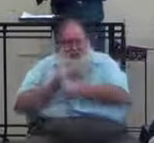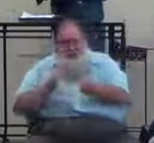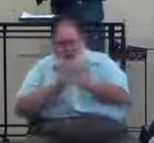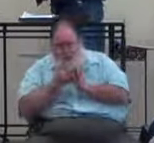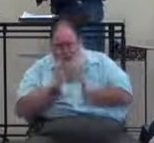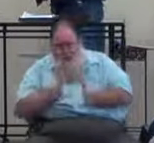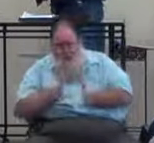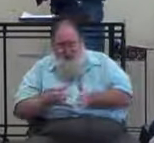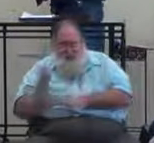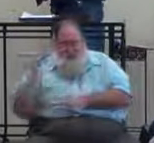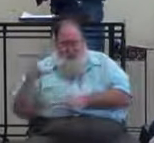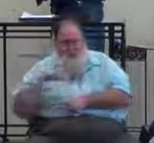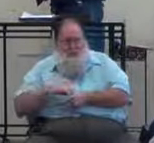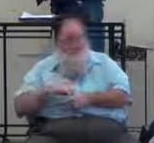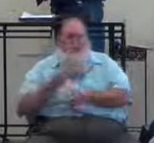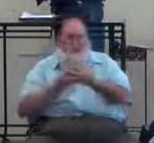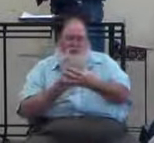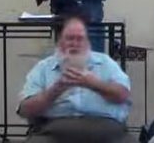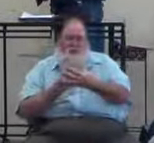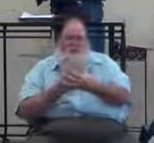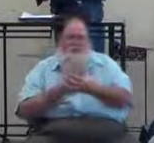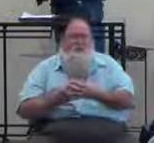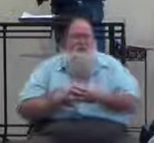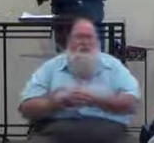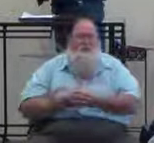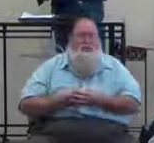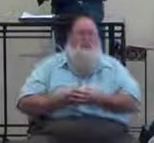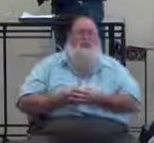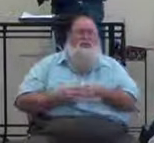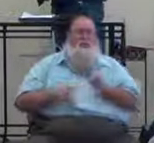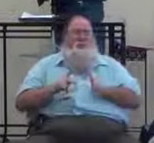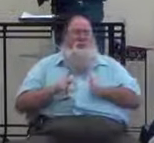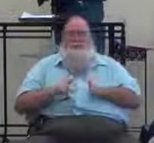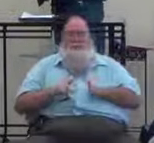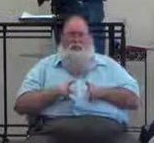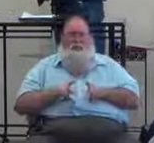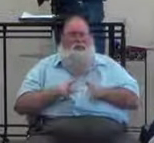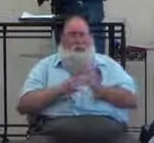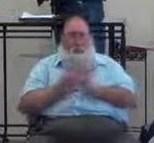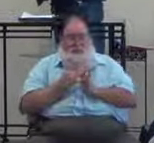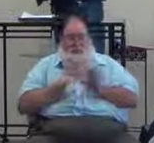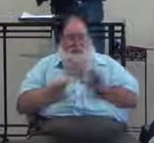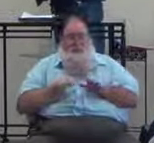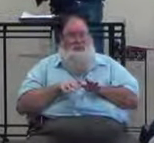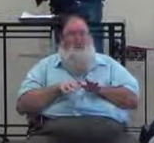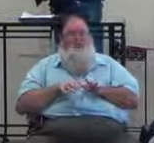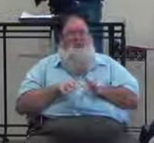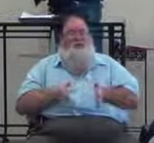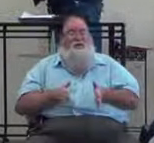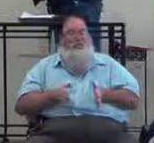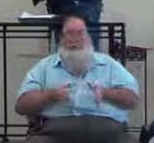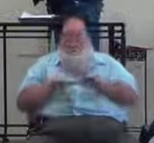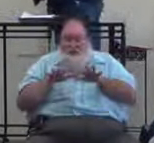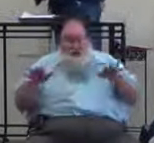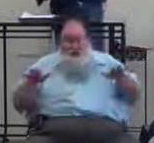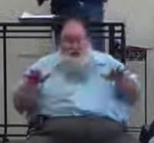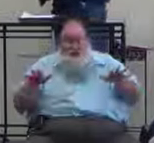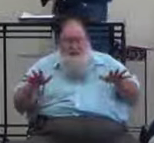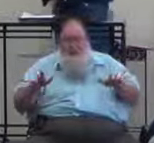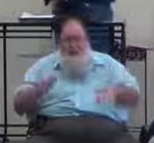Those who had been scattered preached the word wherever they went. Philip went down to a city